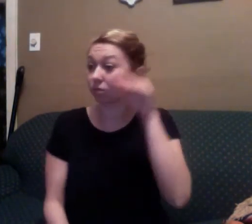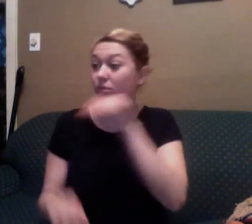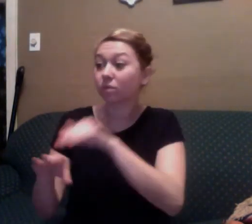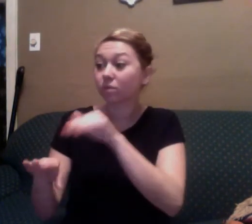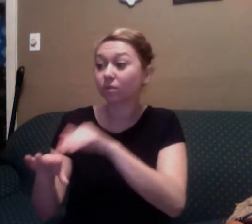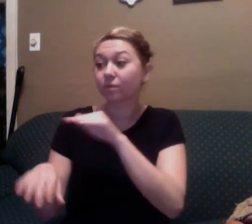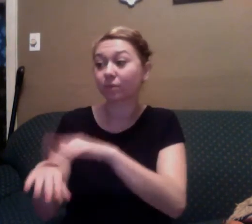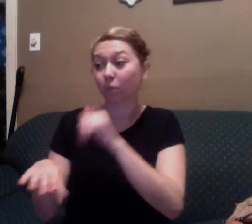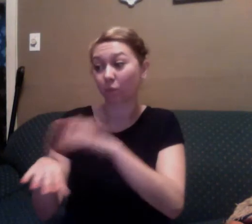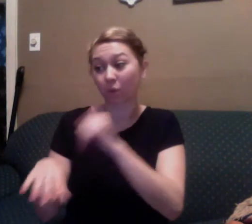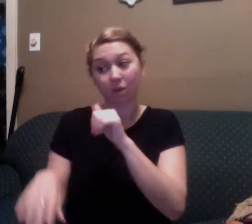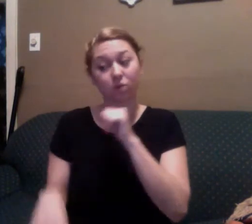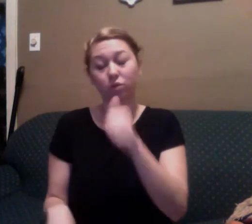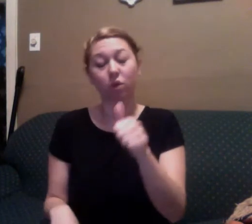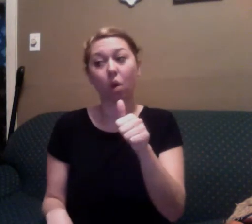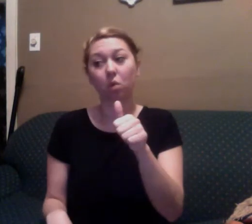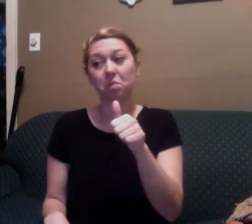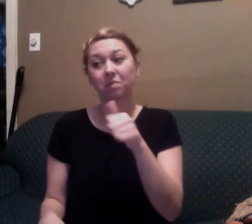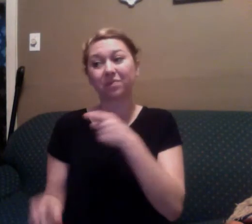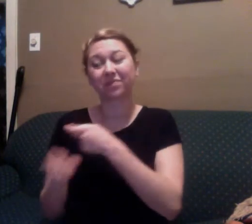I left almost all my graphs at home, but I